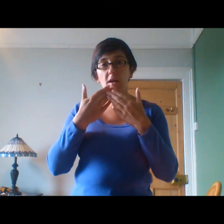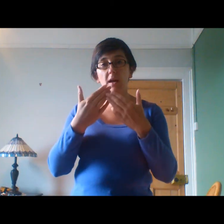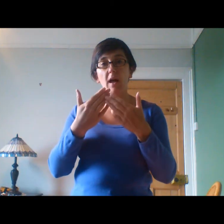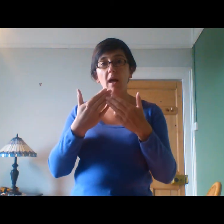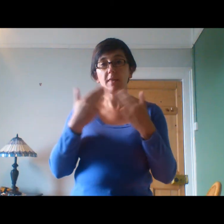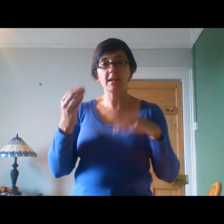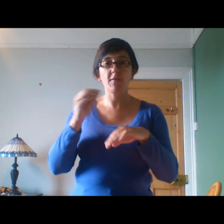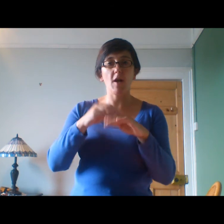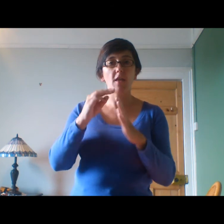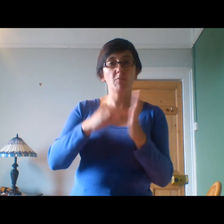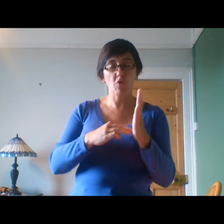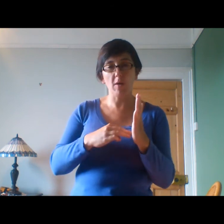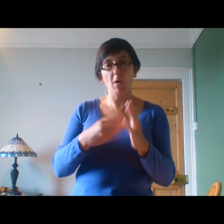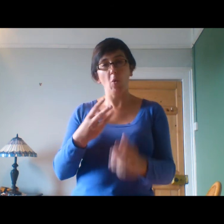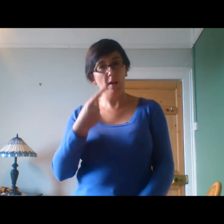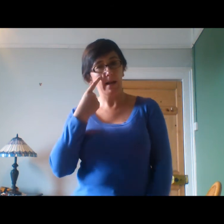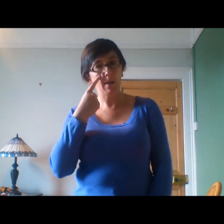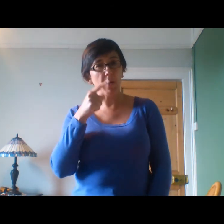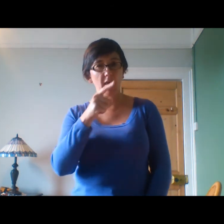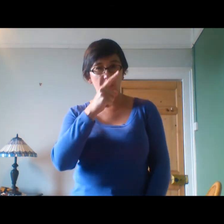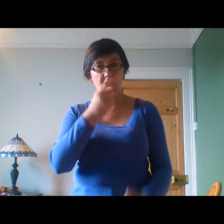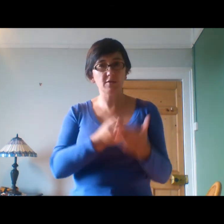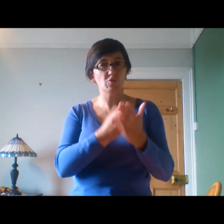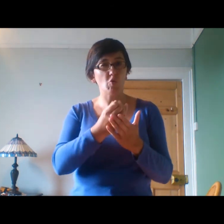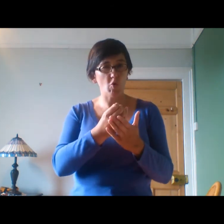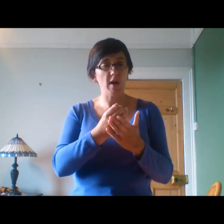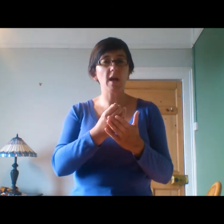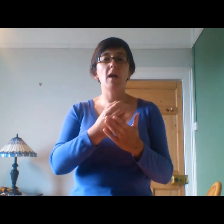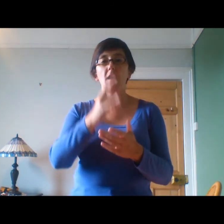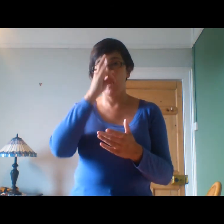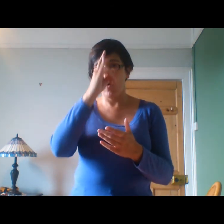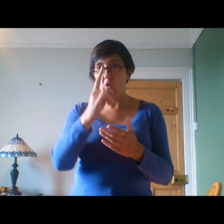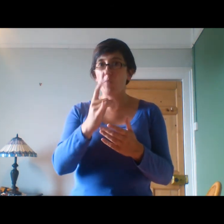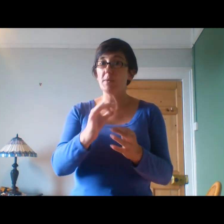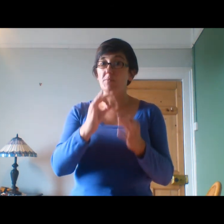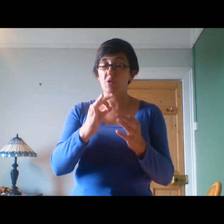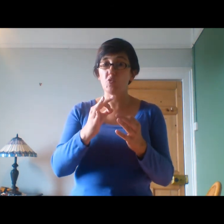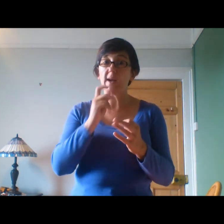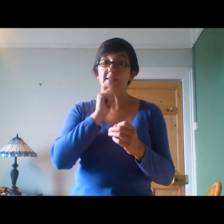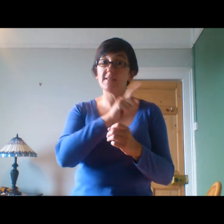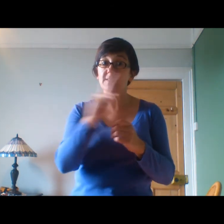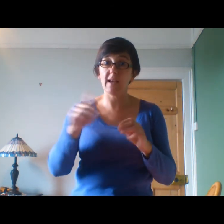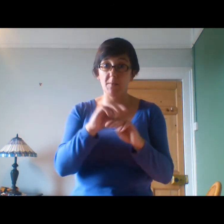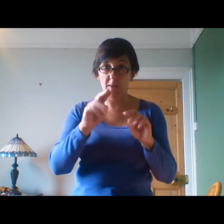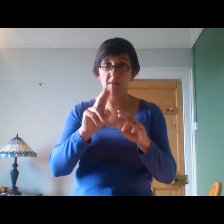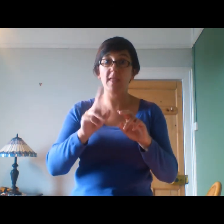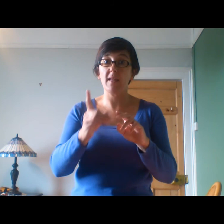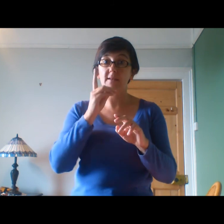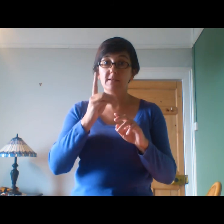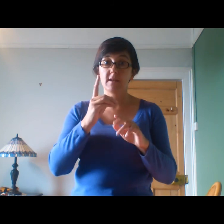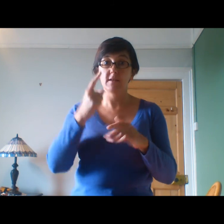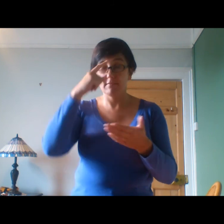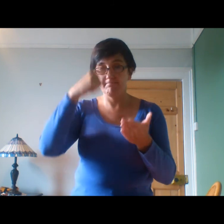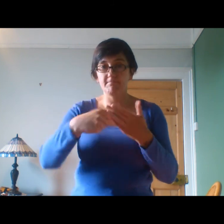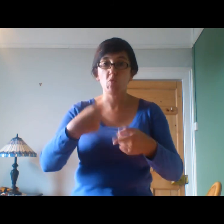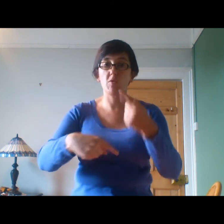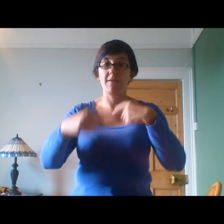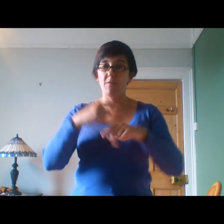We'll keep a close eye on this story, and it would be great to be able to announce that they reversed the decision. Oh, please God. But in the meantime, thank you for joining us on the programme. Bye-bye. That